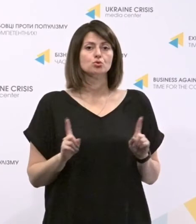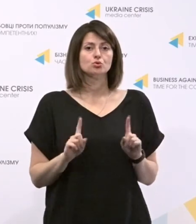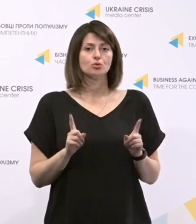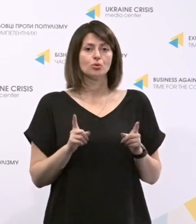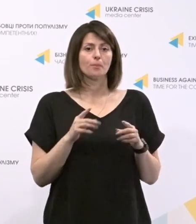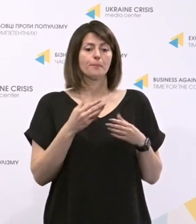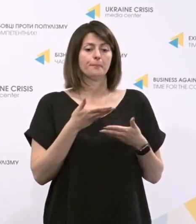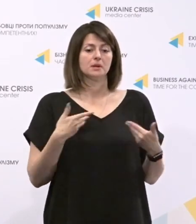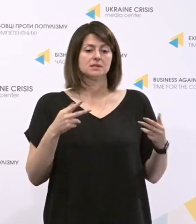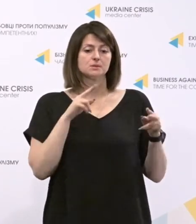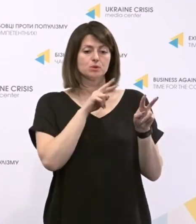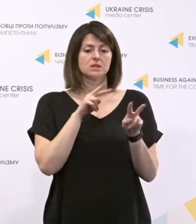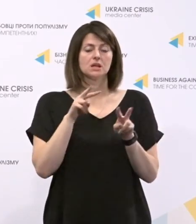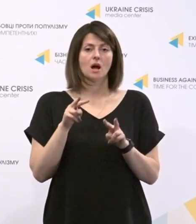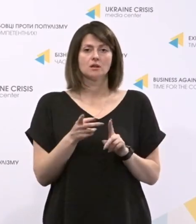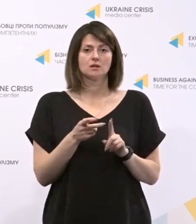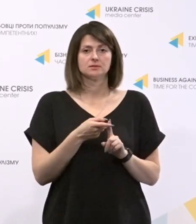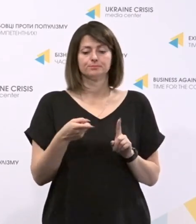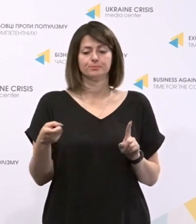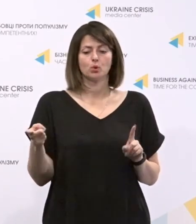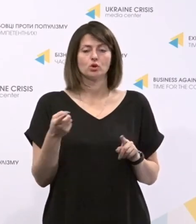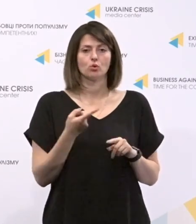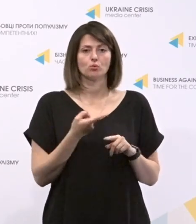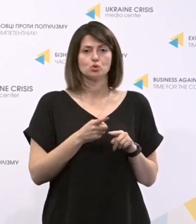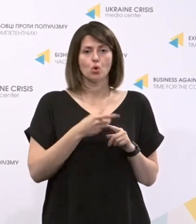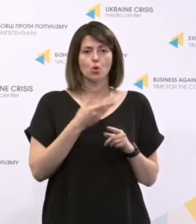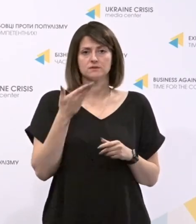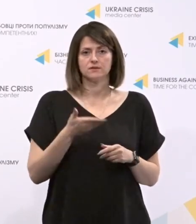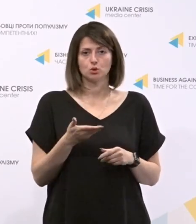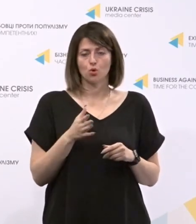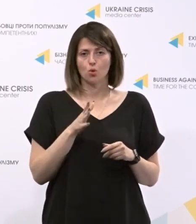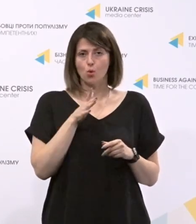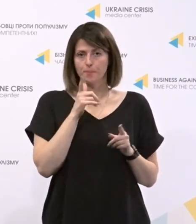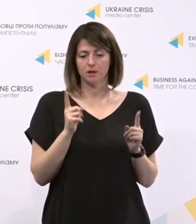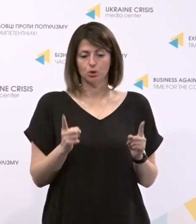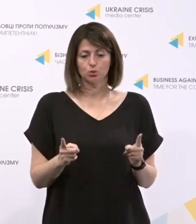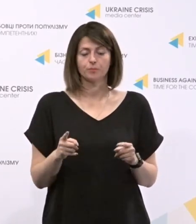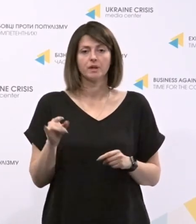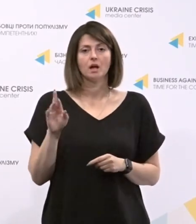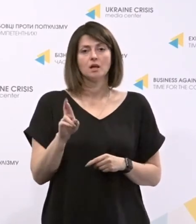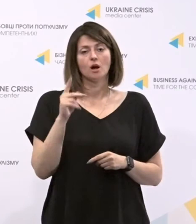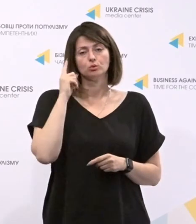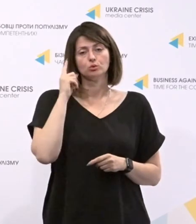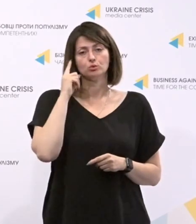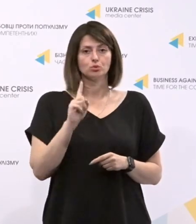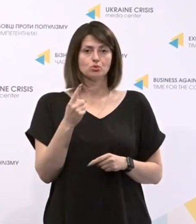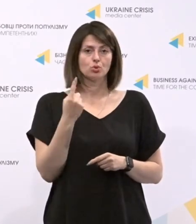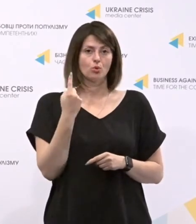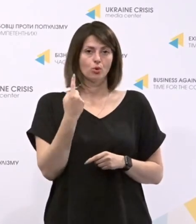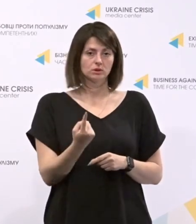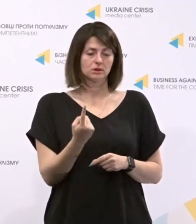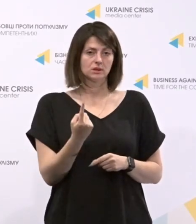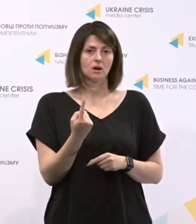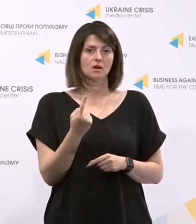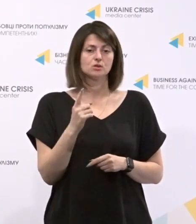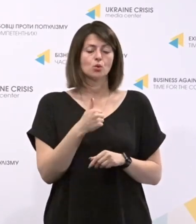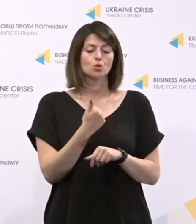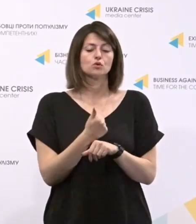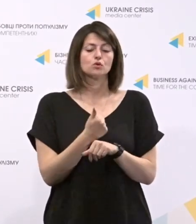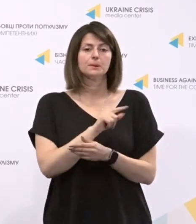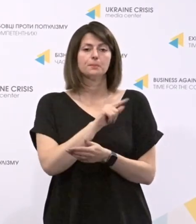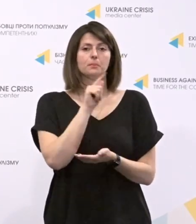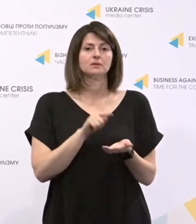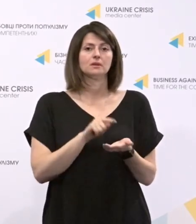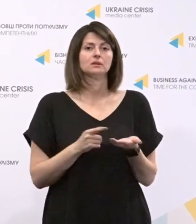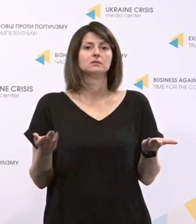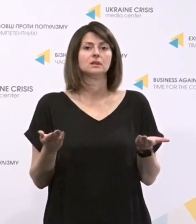documented violations. I think that one of the key things that we've documented not only in the